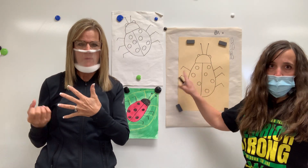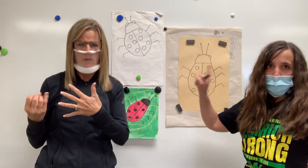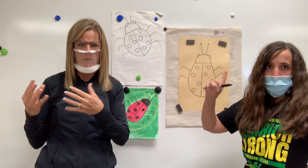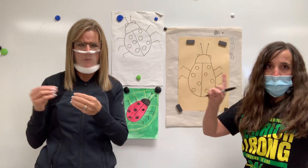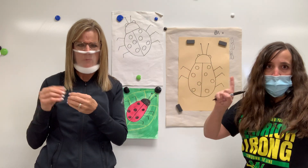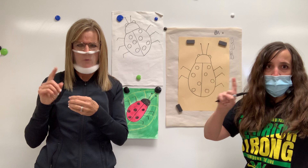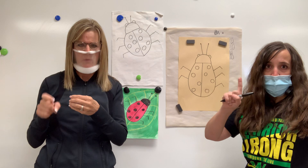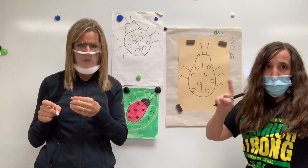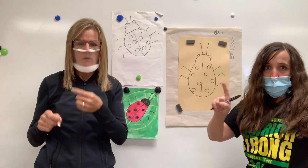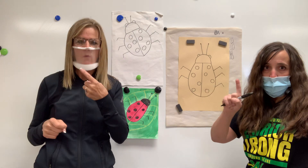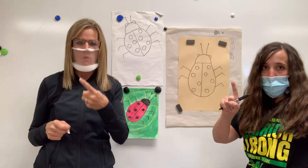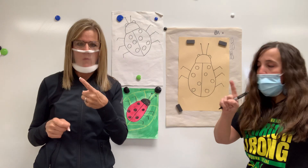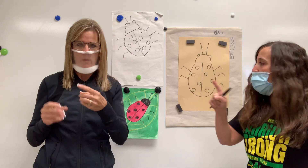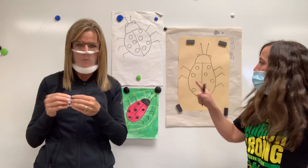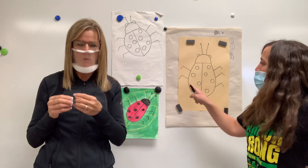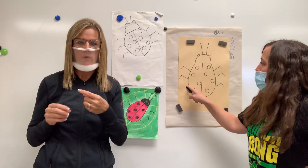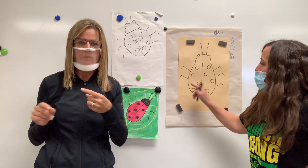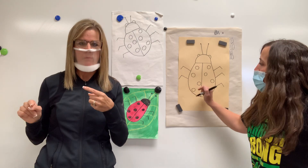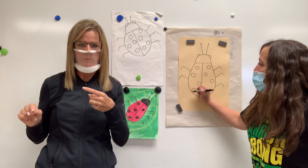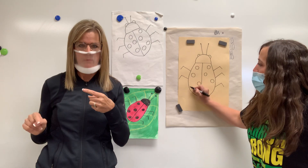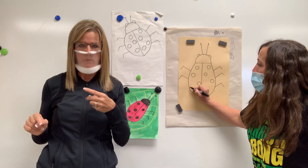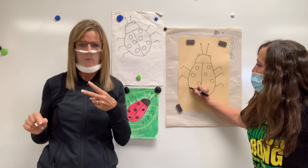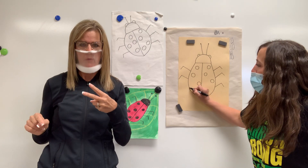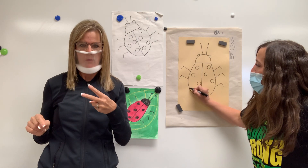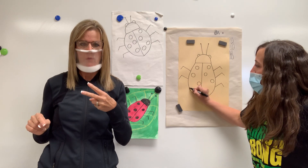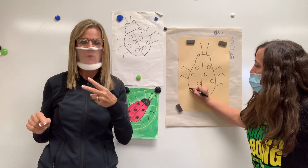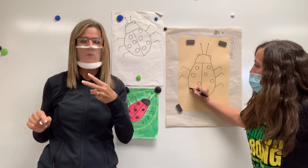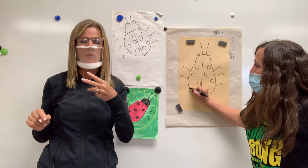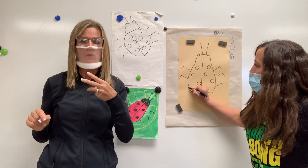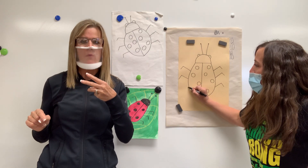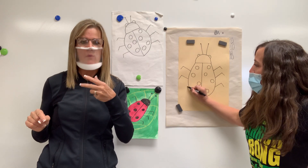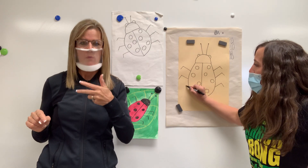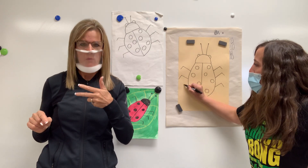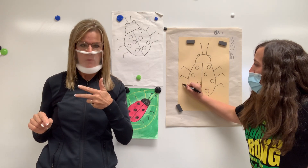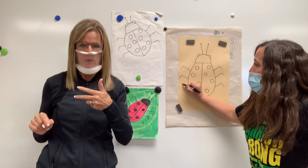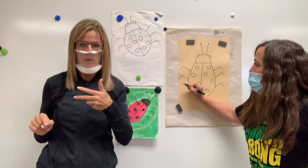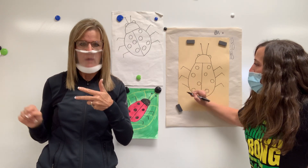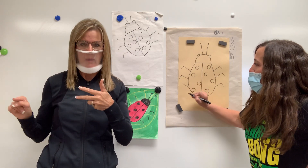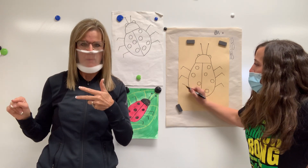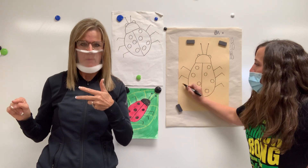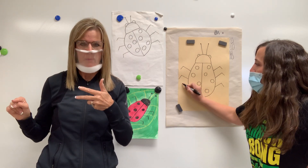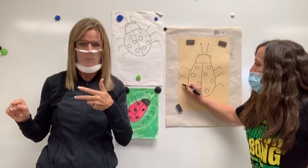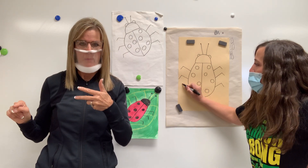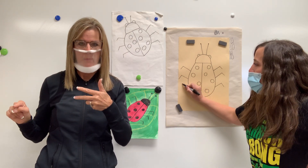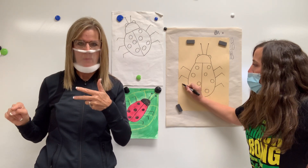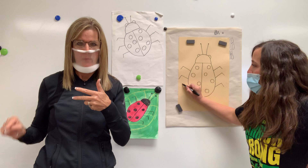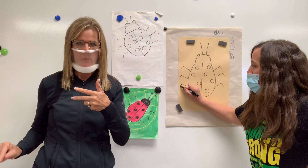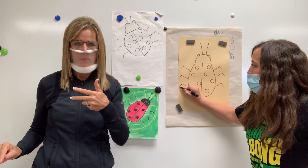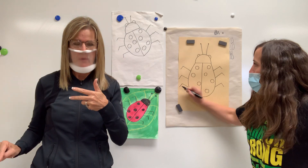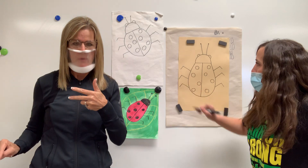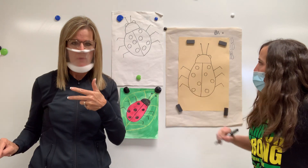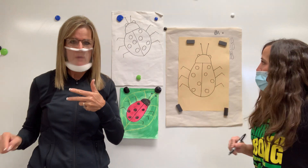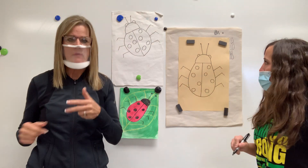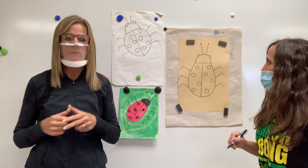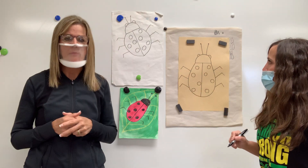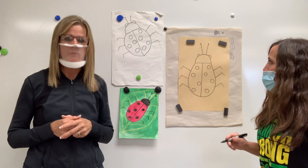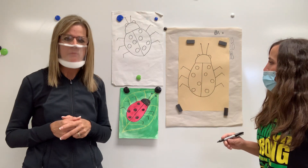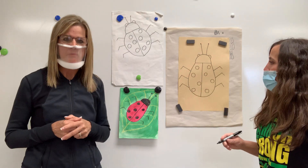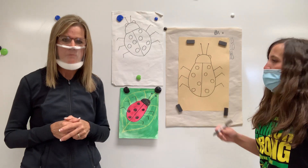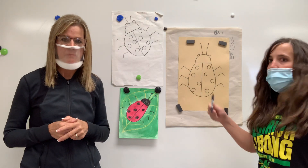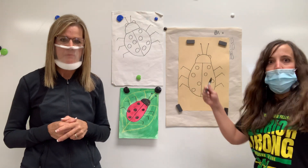need? We need 1 more. So I'm gonna do the same thing. Up a little ways, down a little